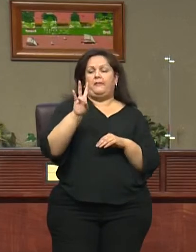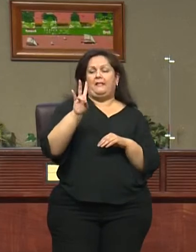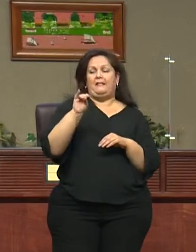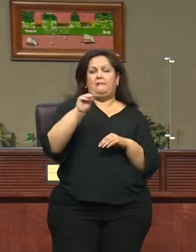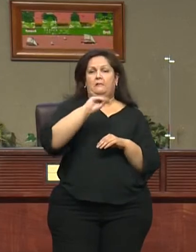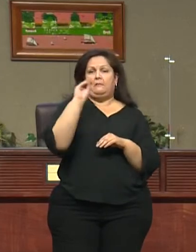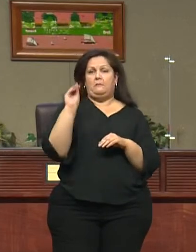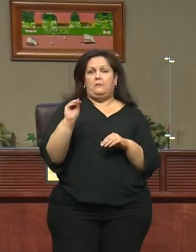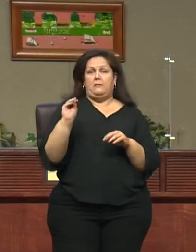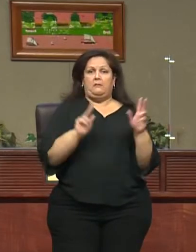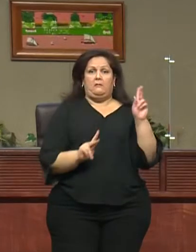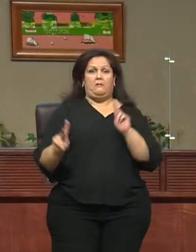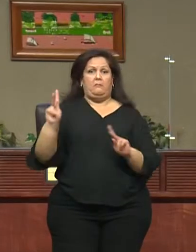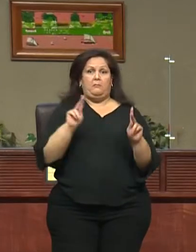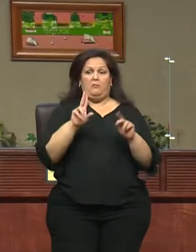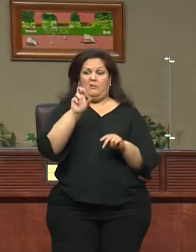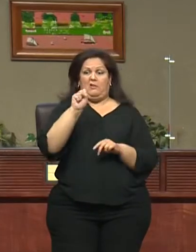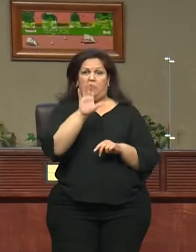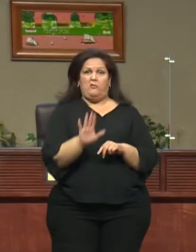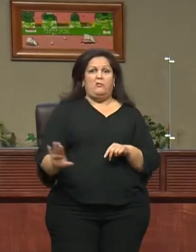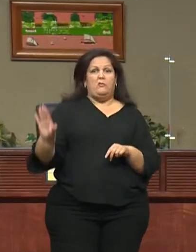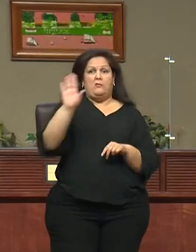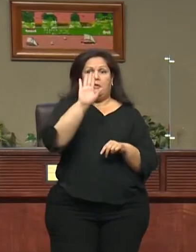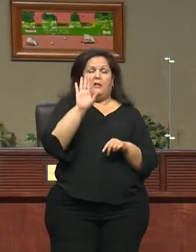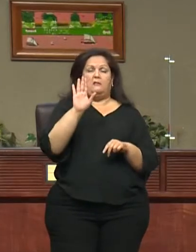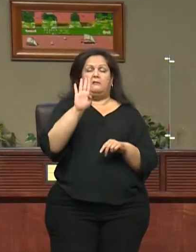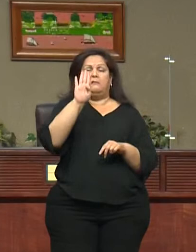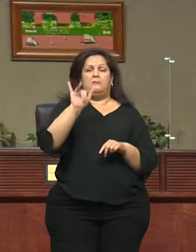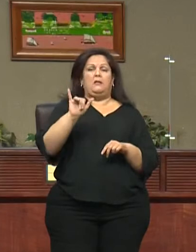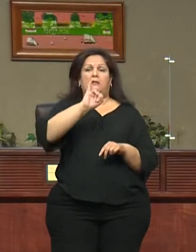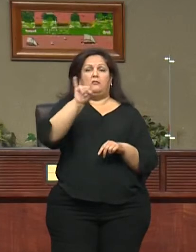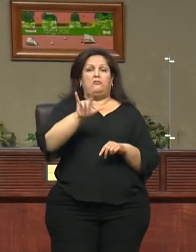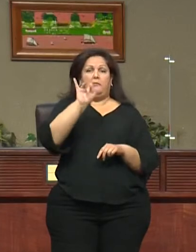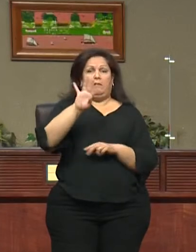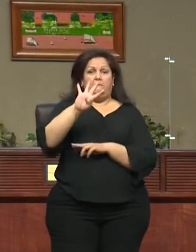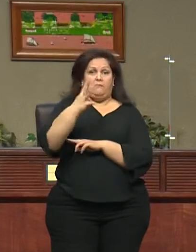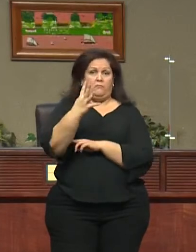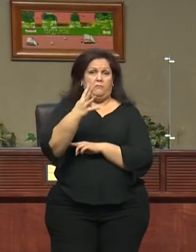70% of American adults by July the 4th.